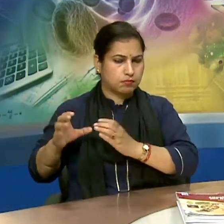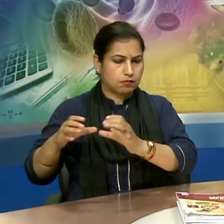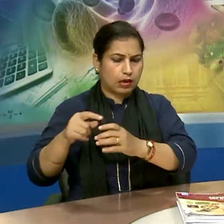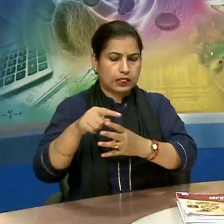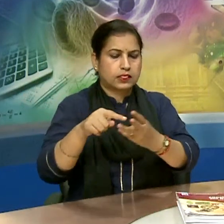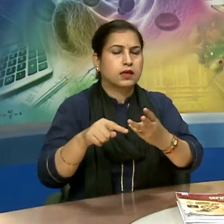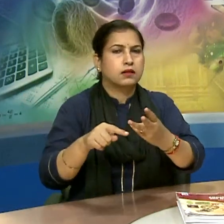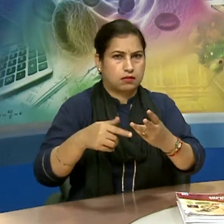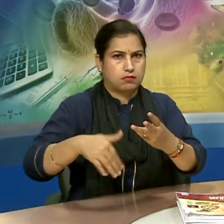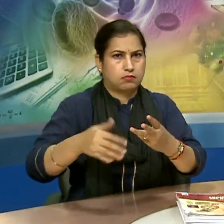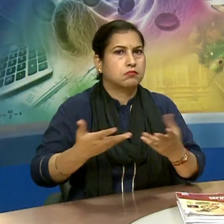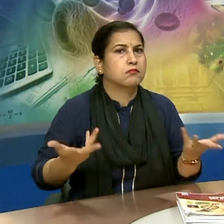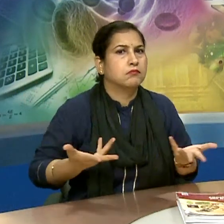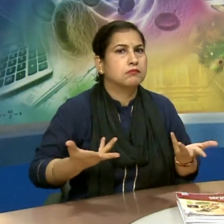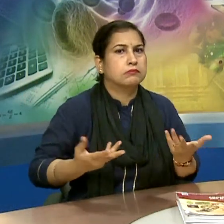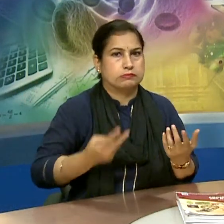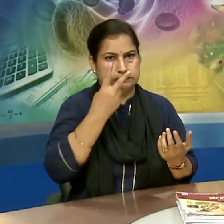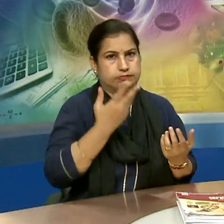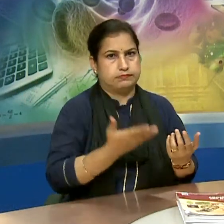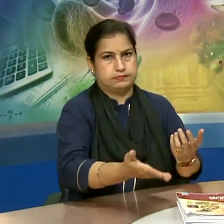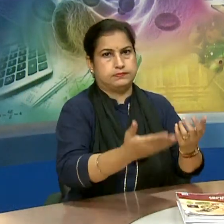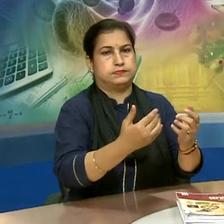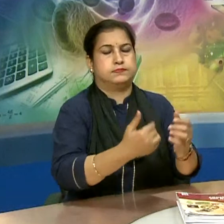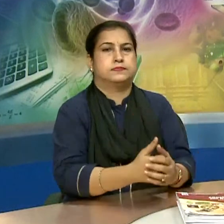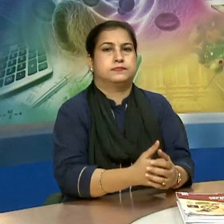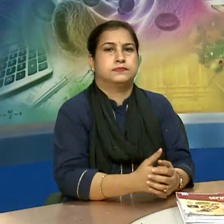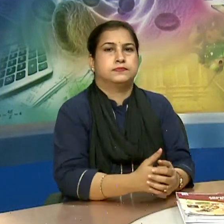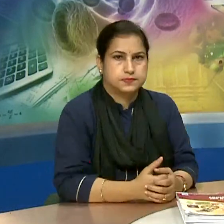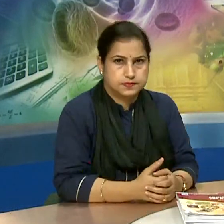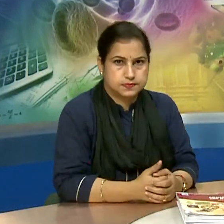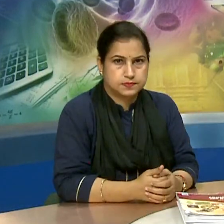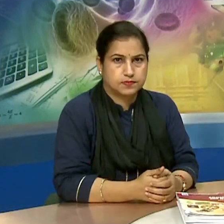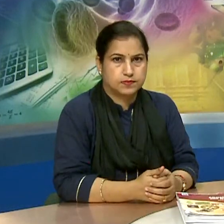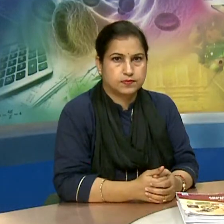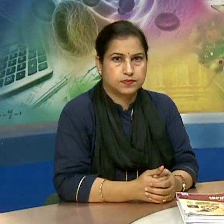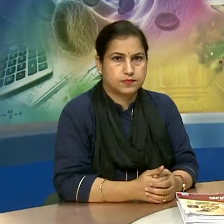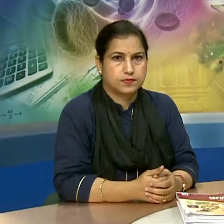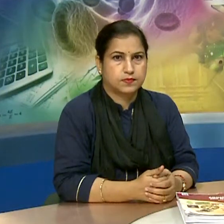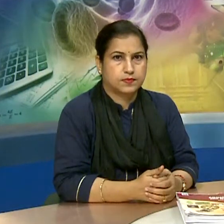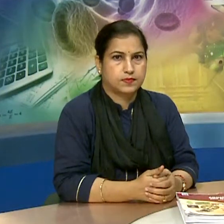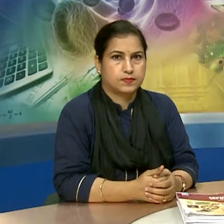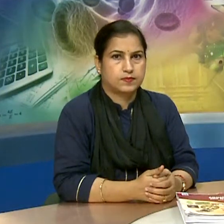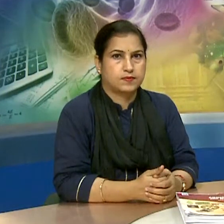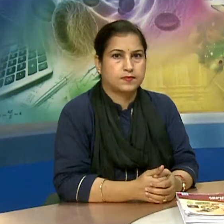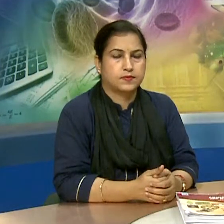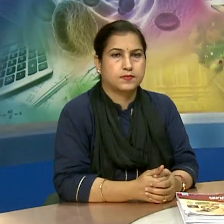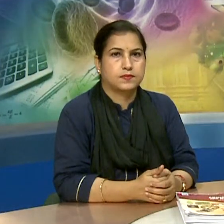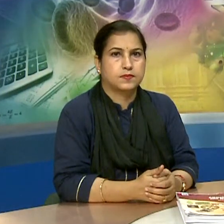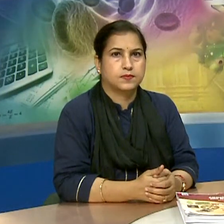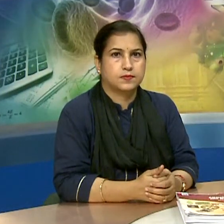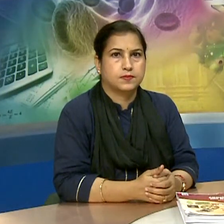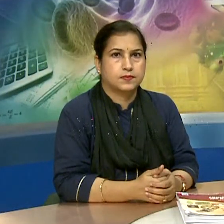followed in India in different historical periods.